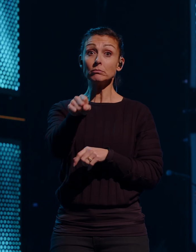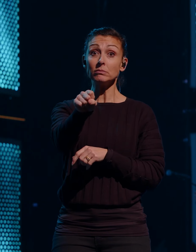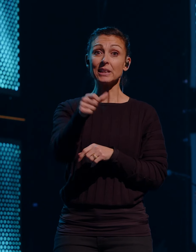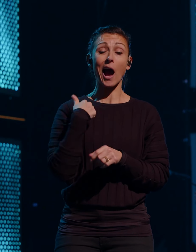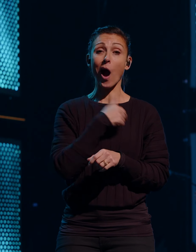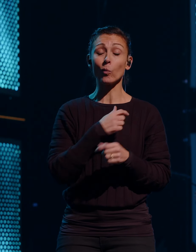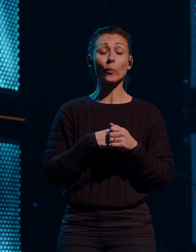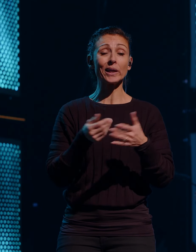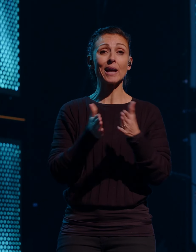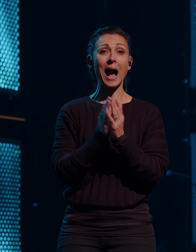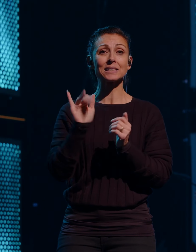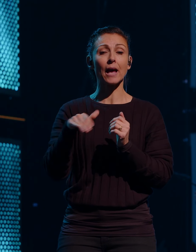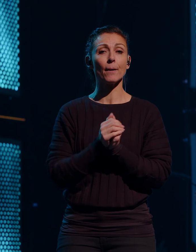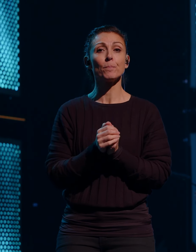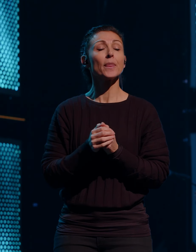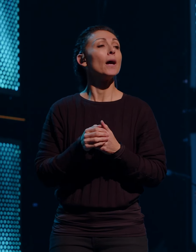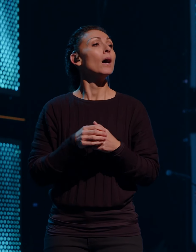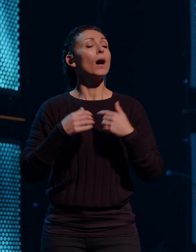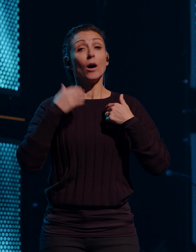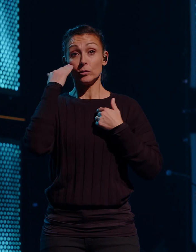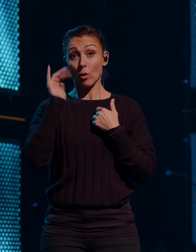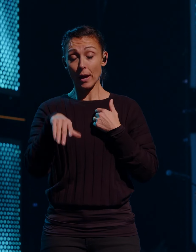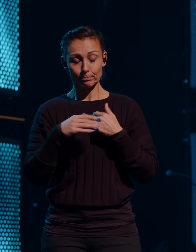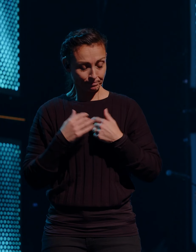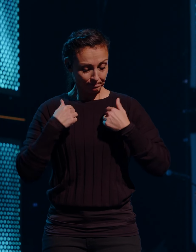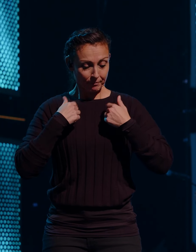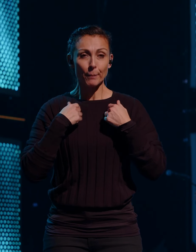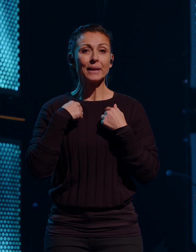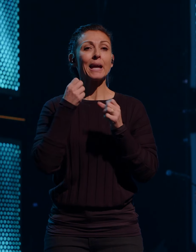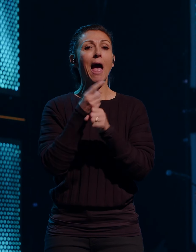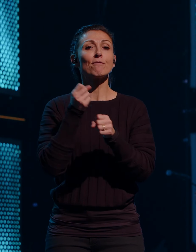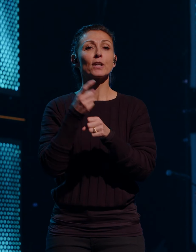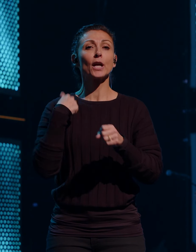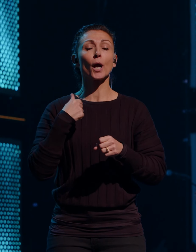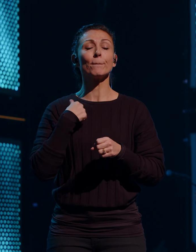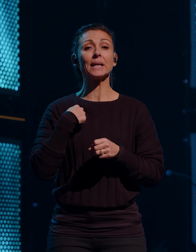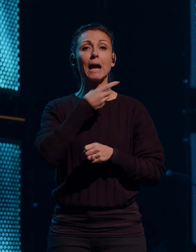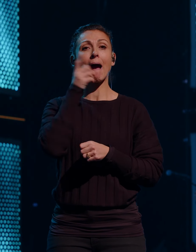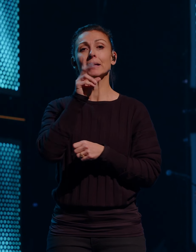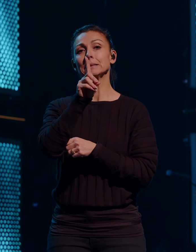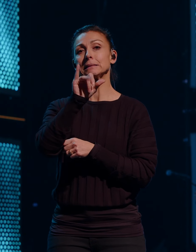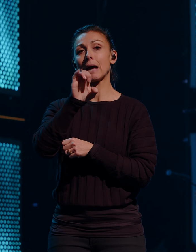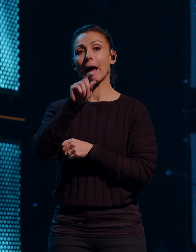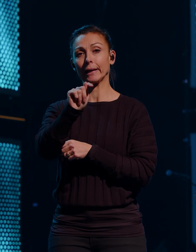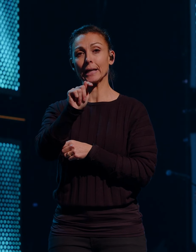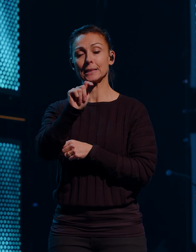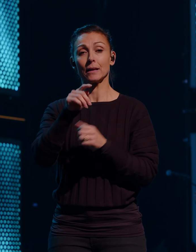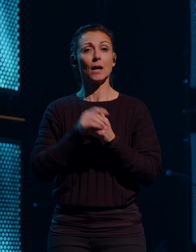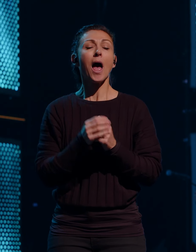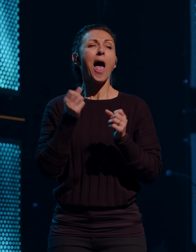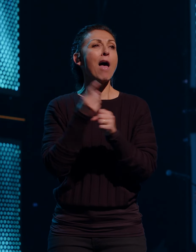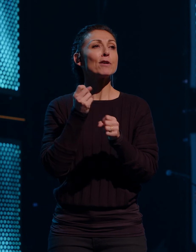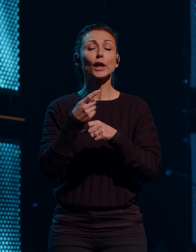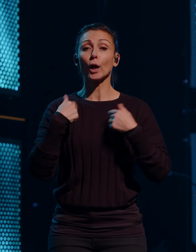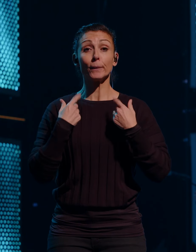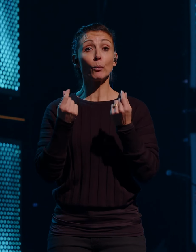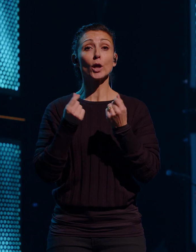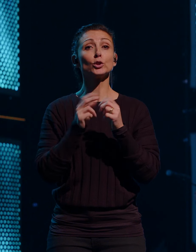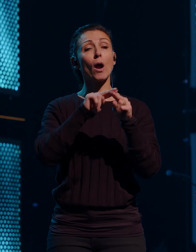this time of year, I always diet. I lose 20 pounds in the next 6 months. I gain 20 pounds the second 6 months. It happens every single year. I'm on Weight Watchers now, me and all